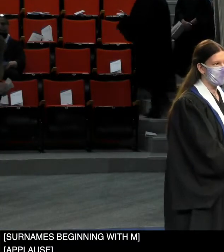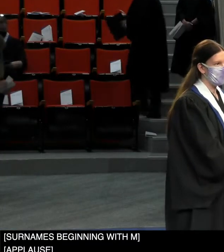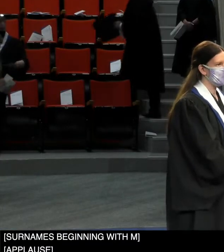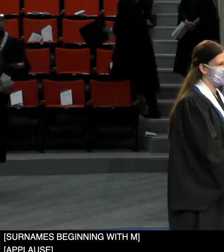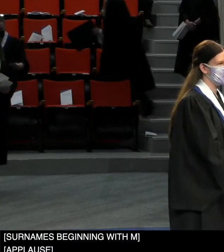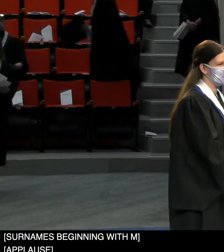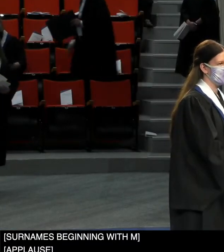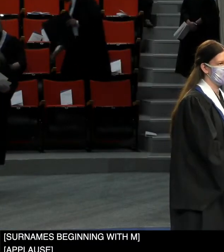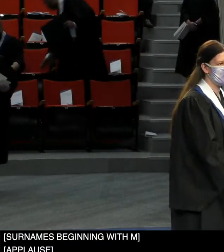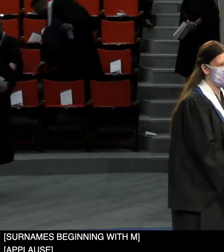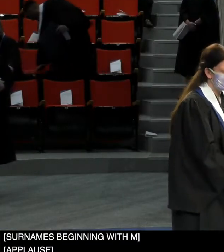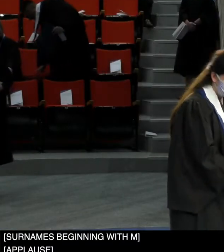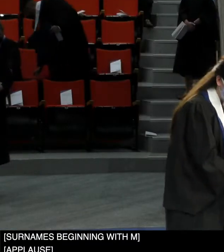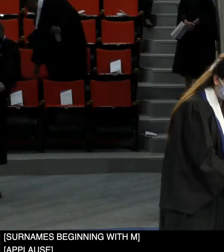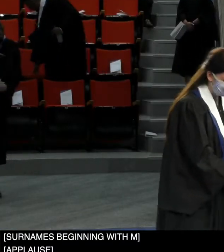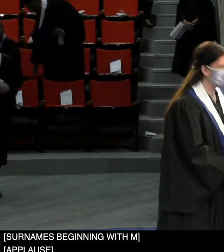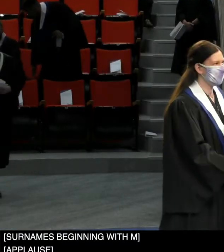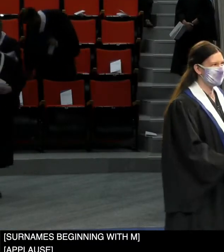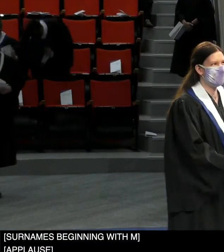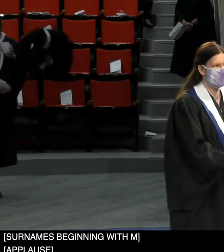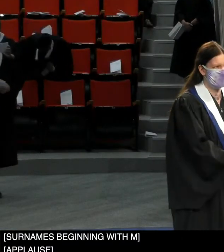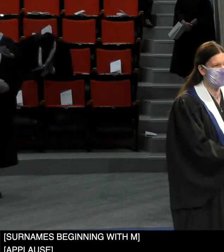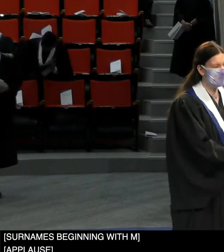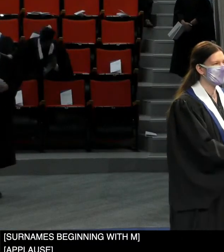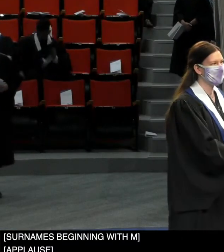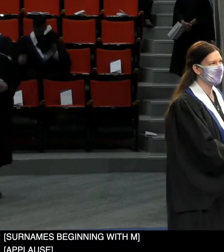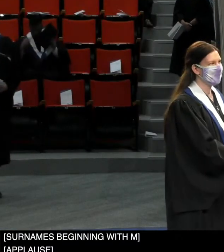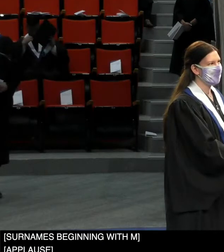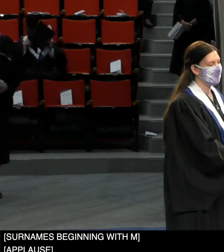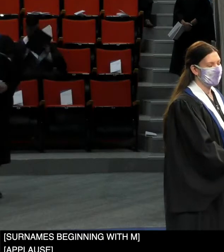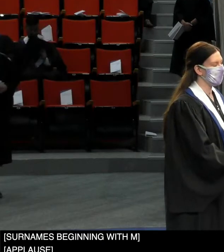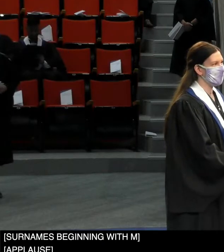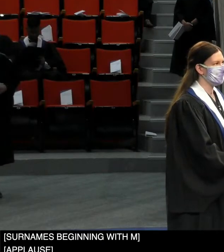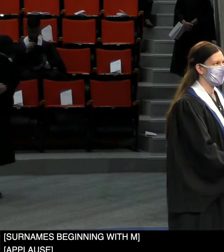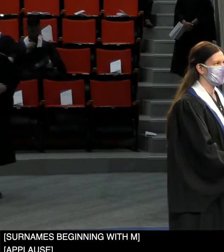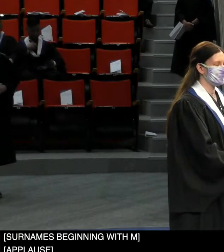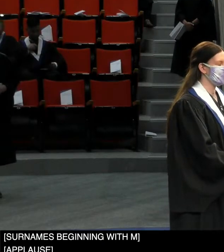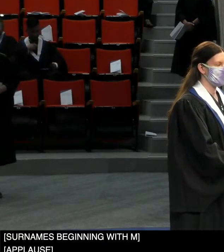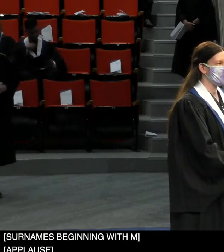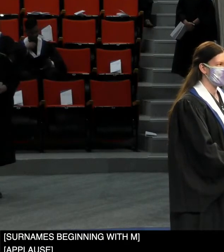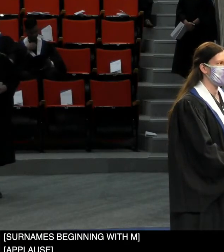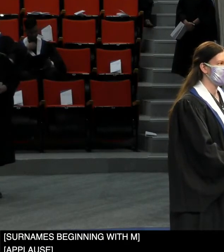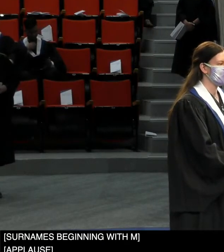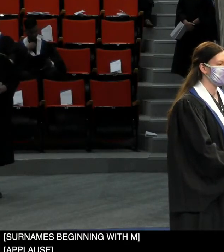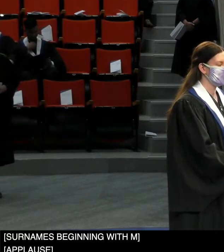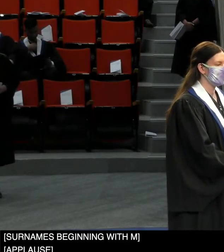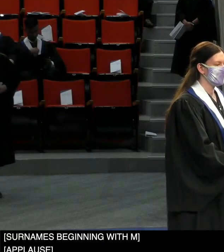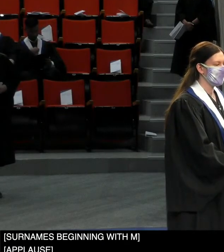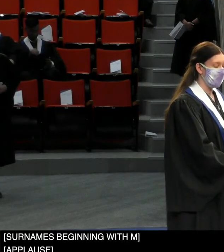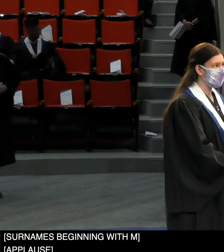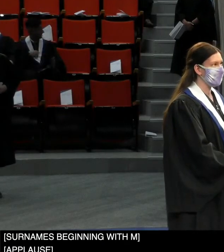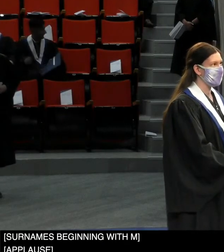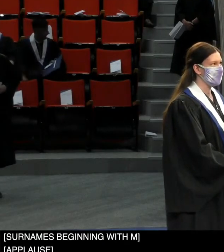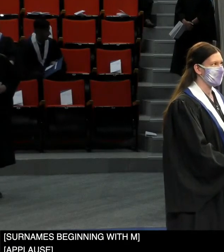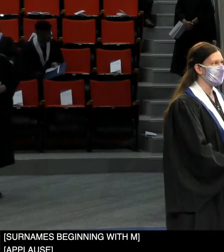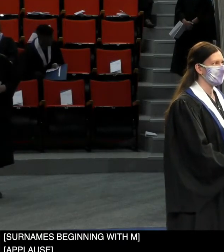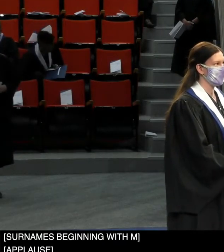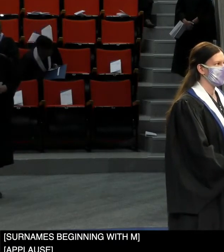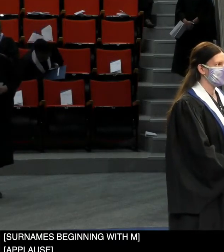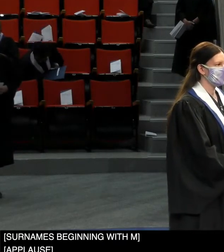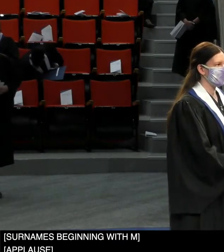outstanding academic performance. Students whose names appear in the program but who are unable to be with us today are automatically admitted to the